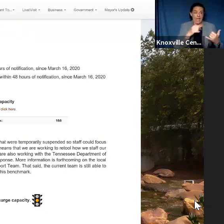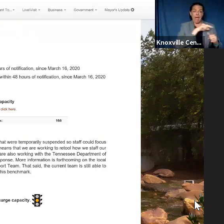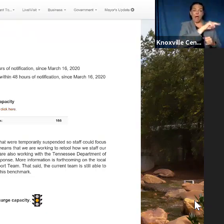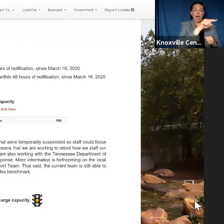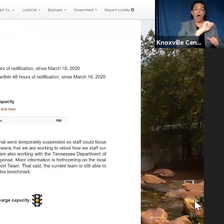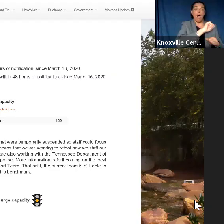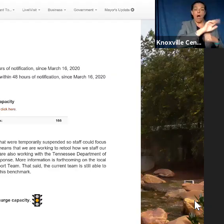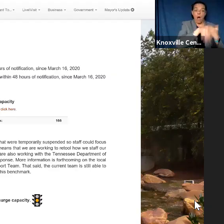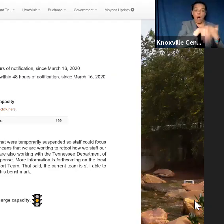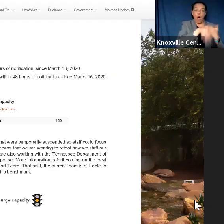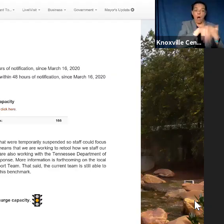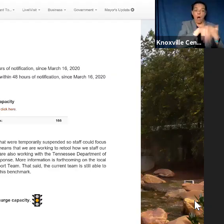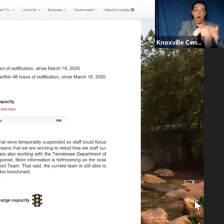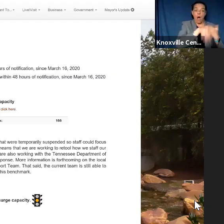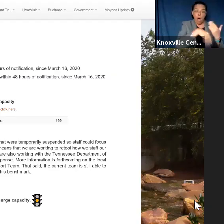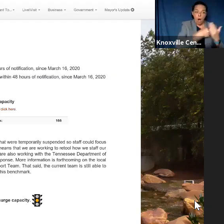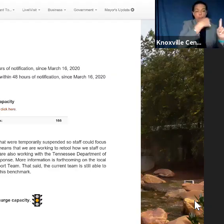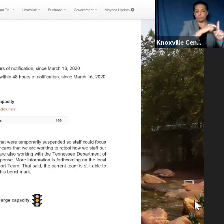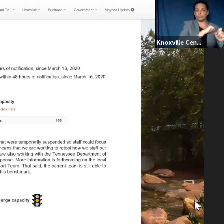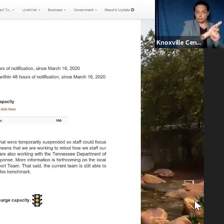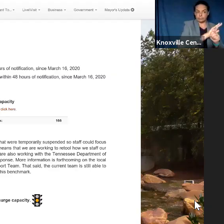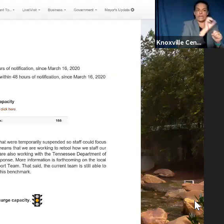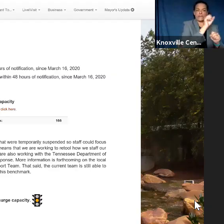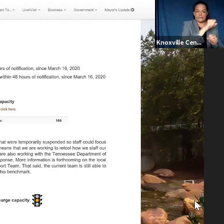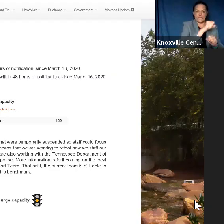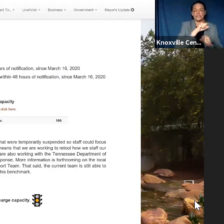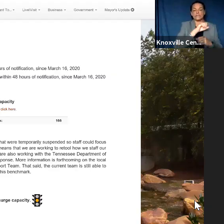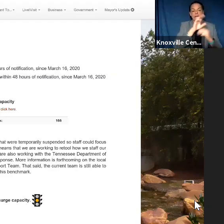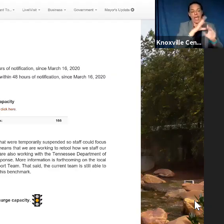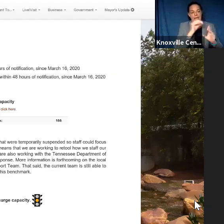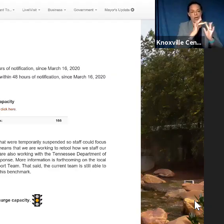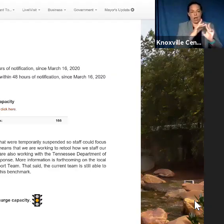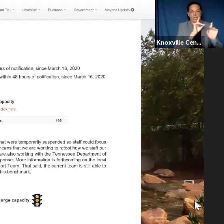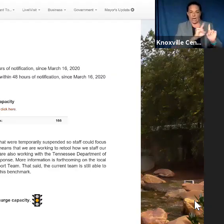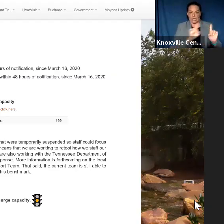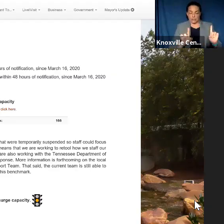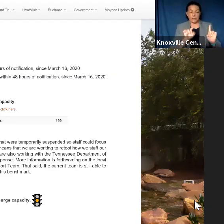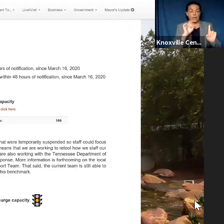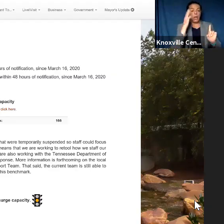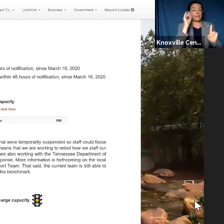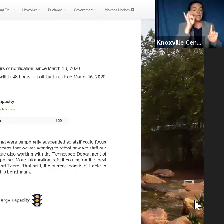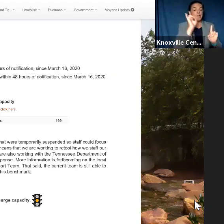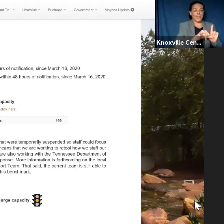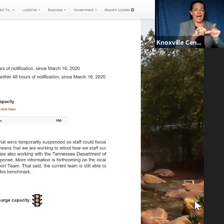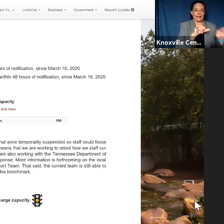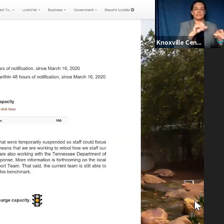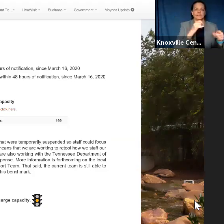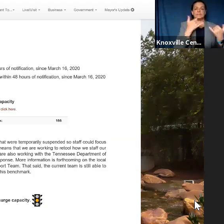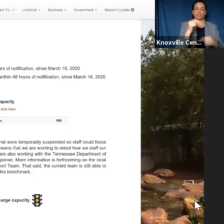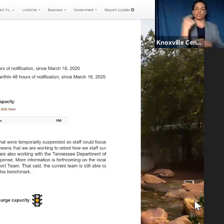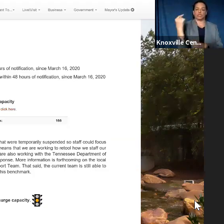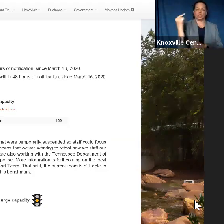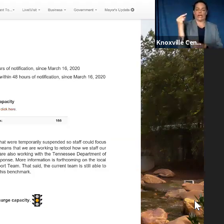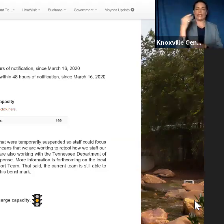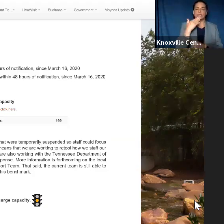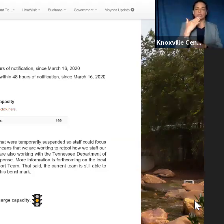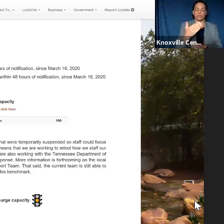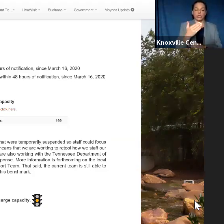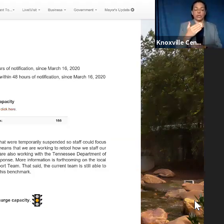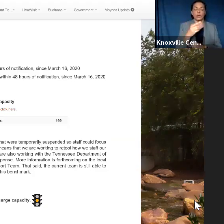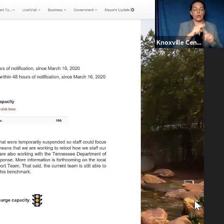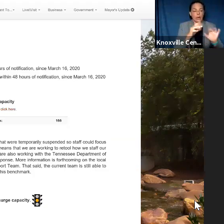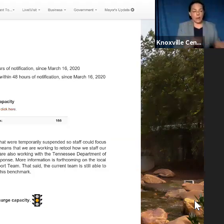contacts. Because of that, this benchmark continues to be represented as green. It is important to note, with the volume of